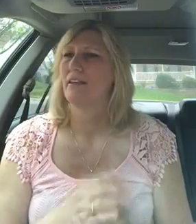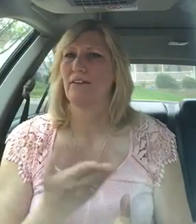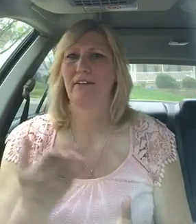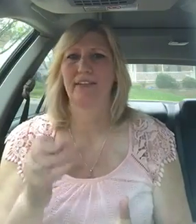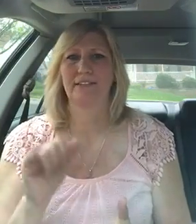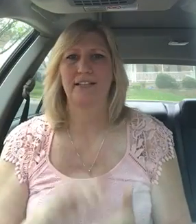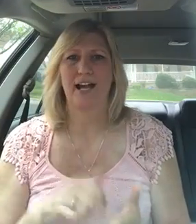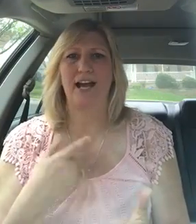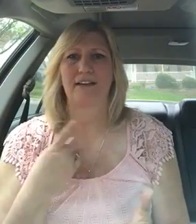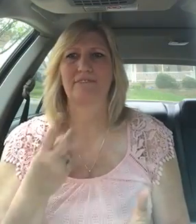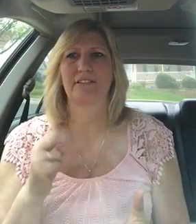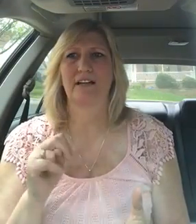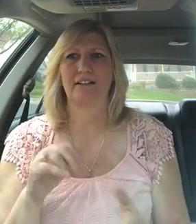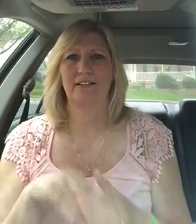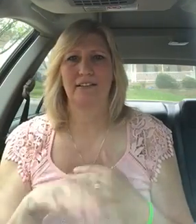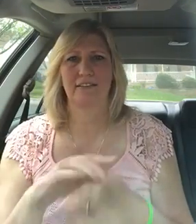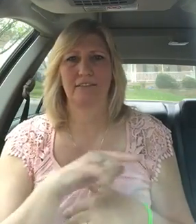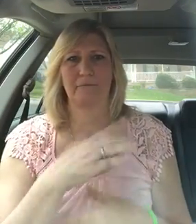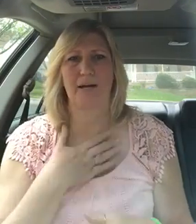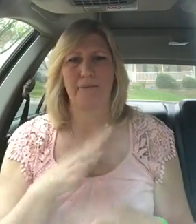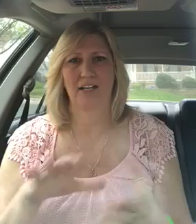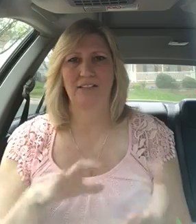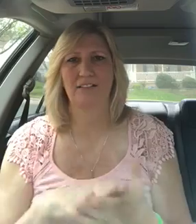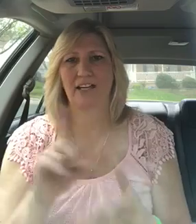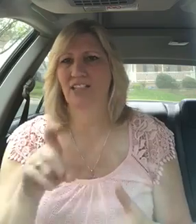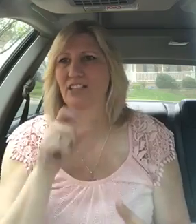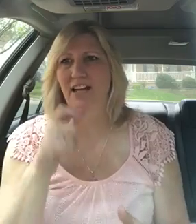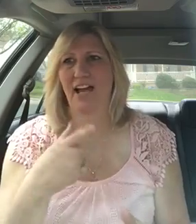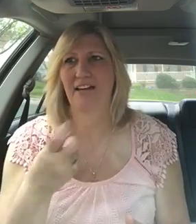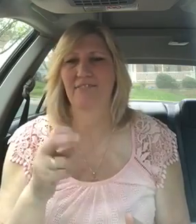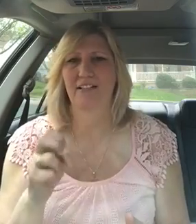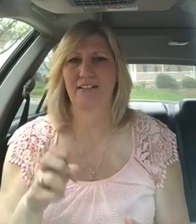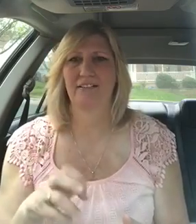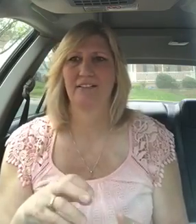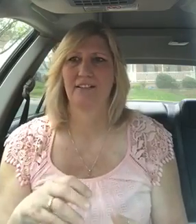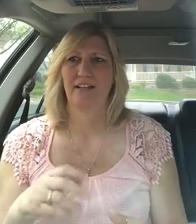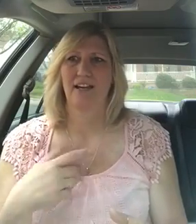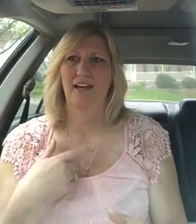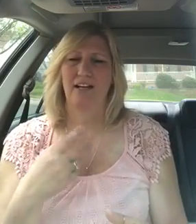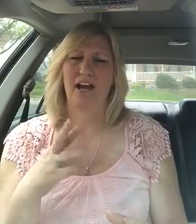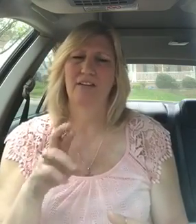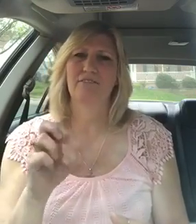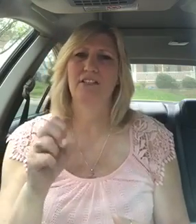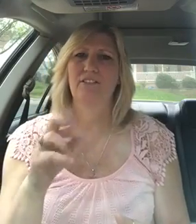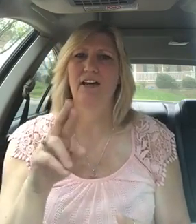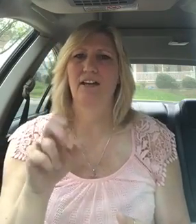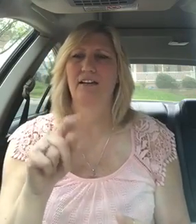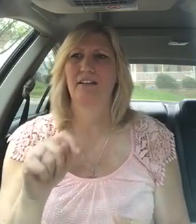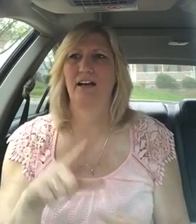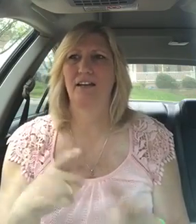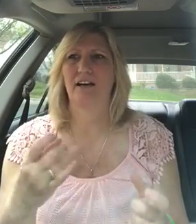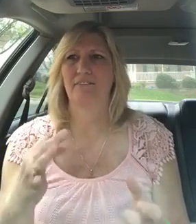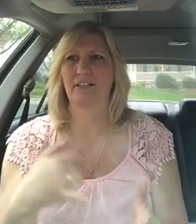There are things that I have done in my marriage that I should not have done, and I regret a lot of it.